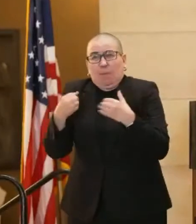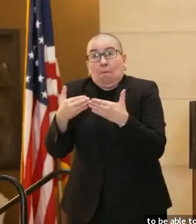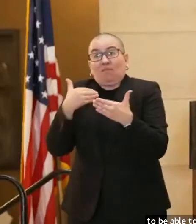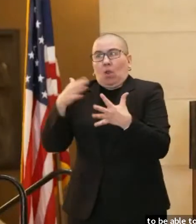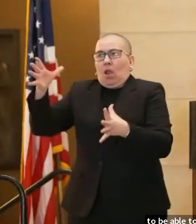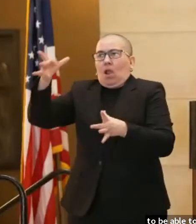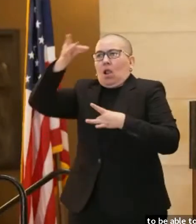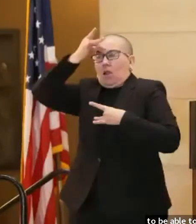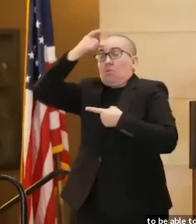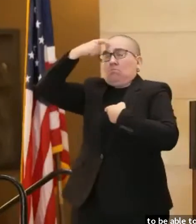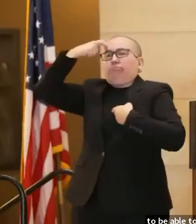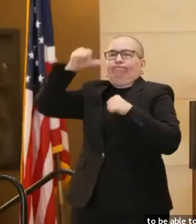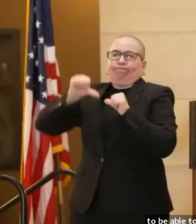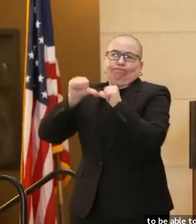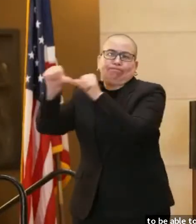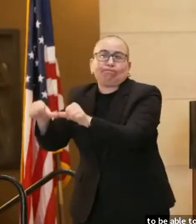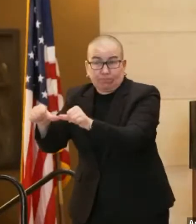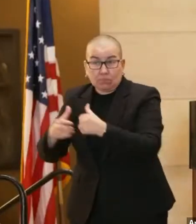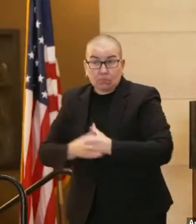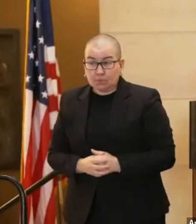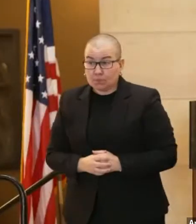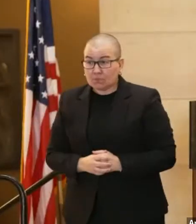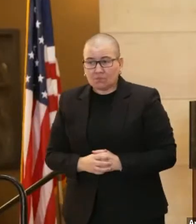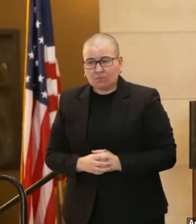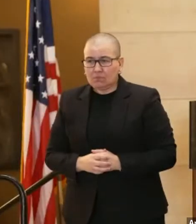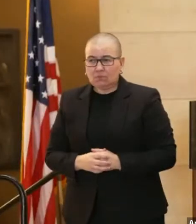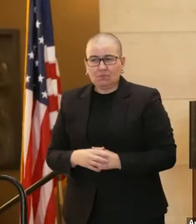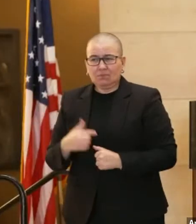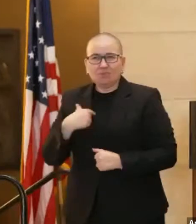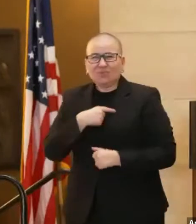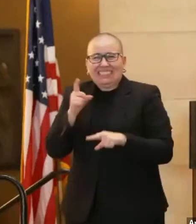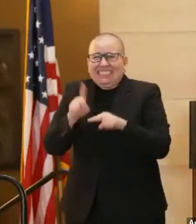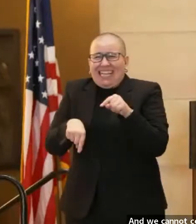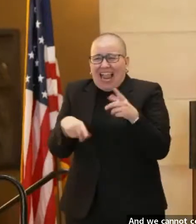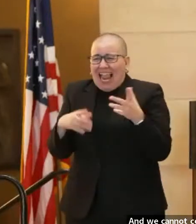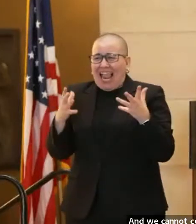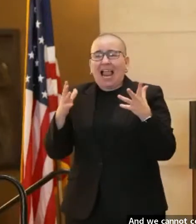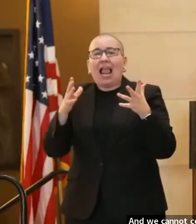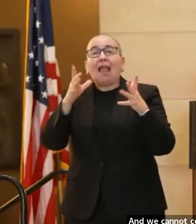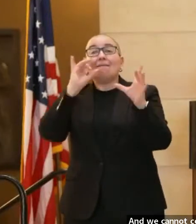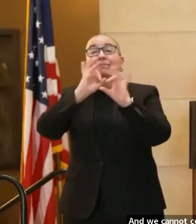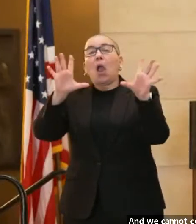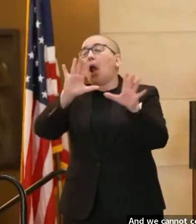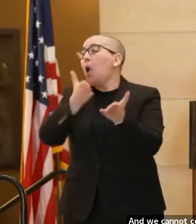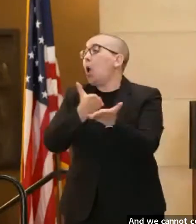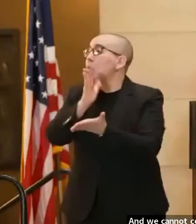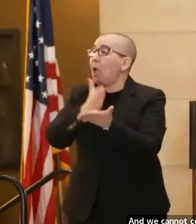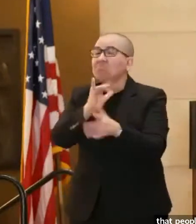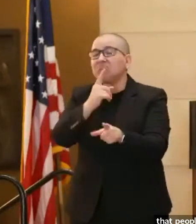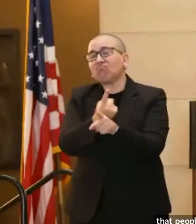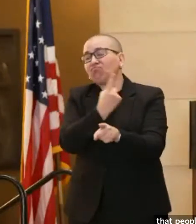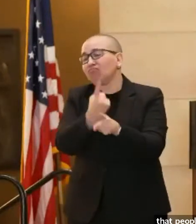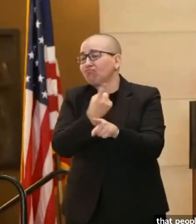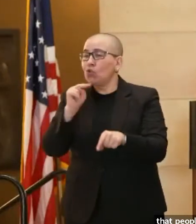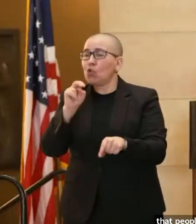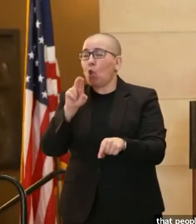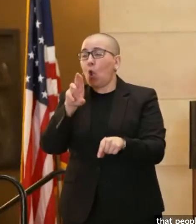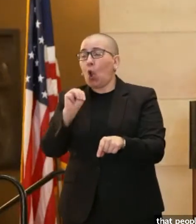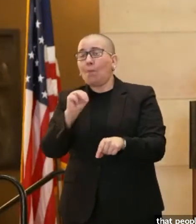we cannot continue to normalize violence and expect that people adapt to an increasingly violent reality that is America